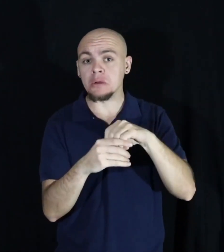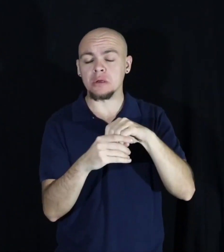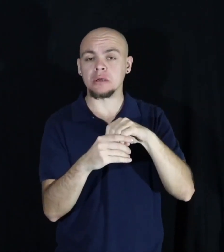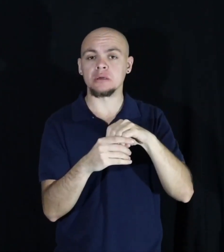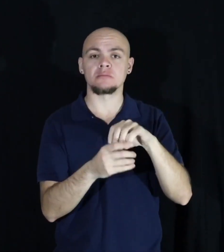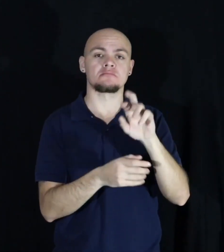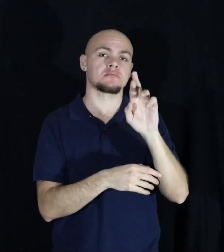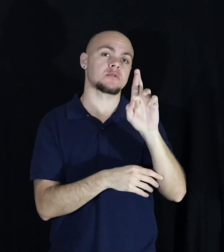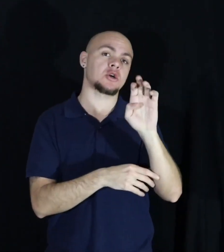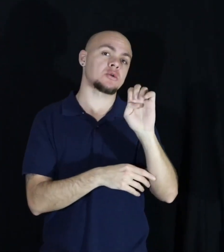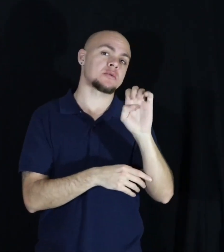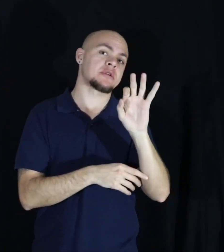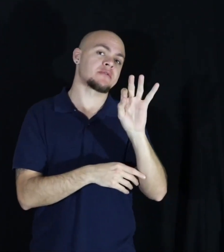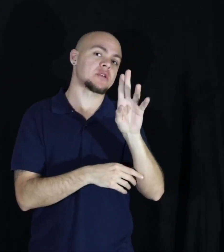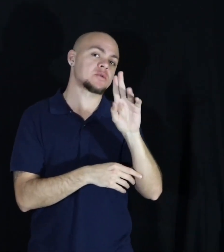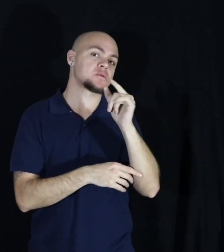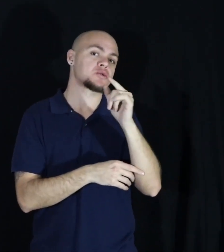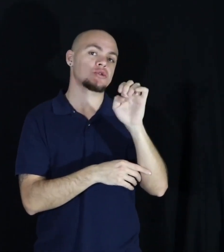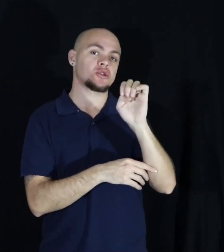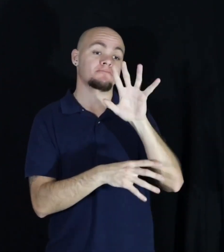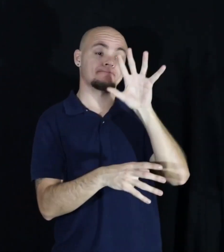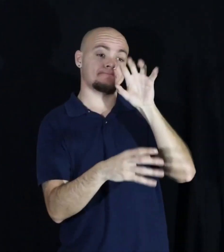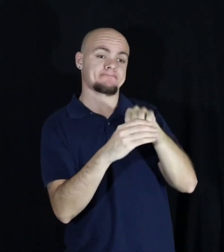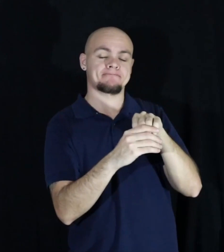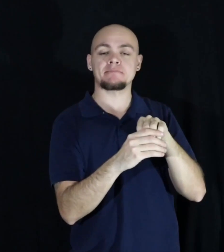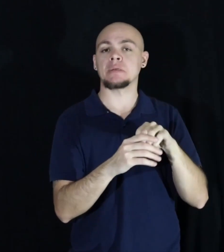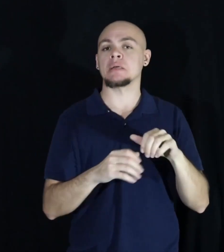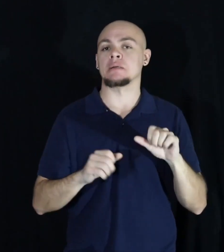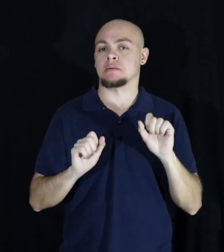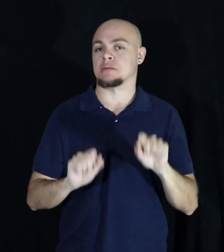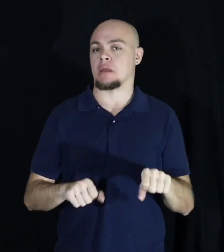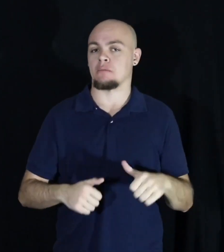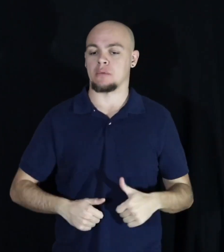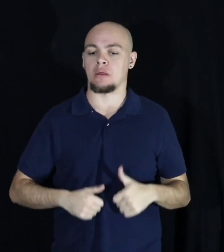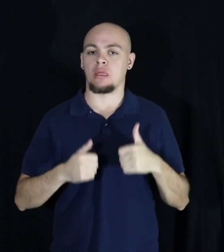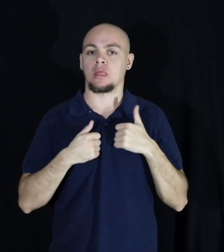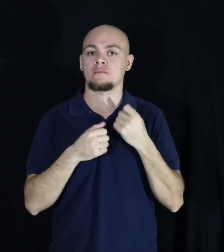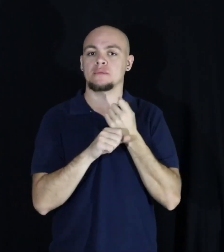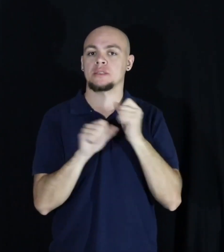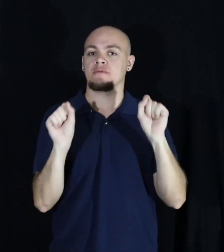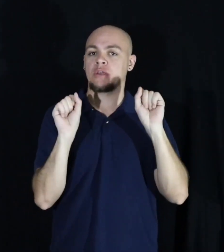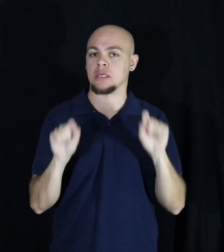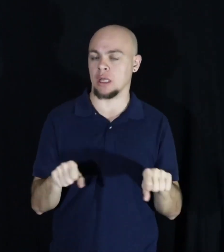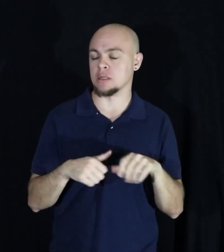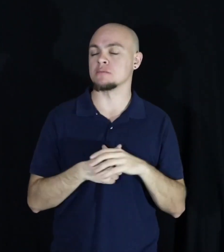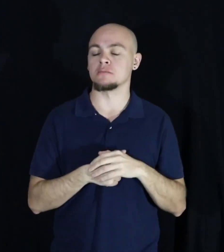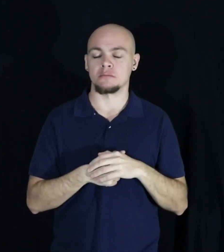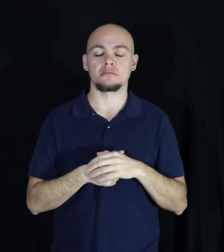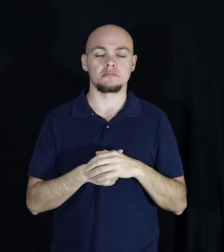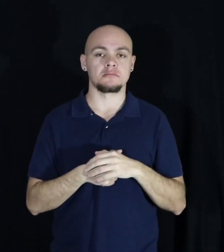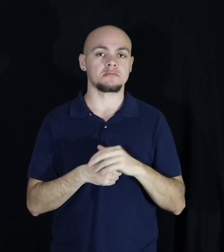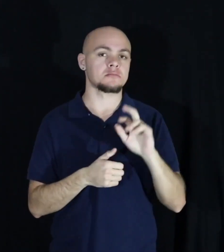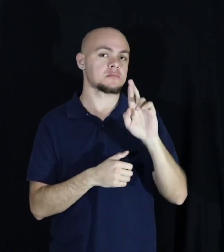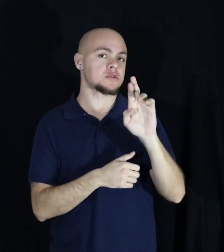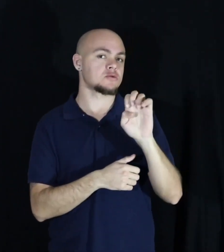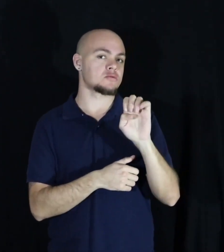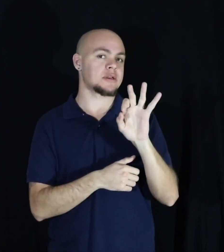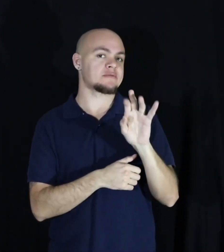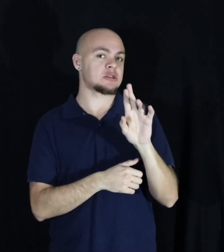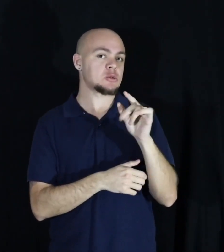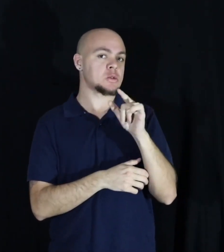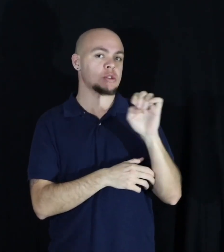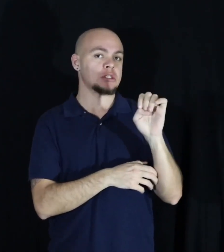Refugees' contribution can be life-saving, literally. Refugees served as healthcare